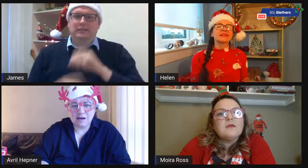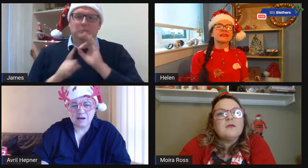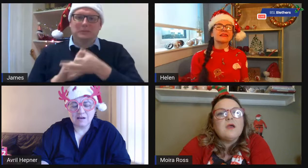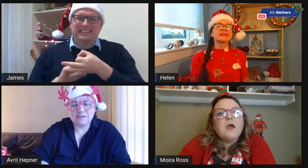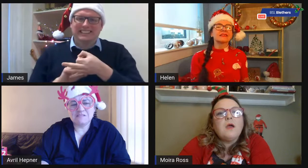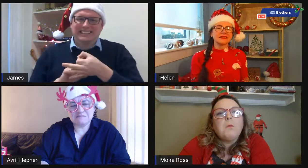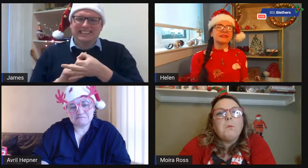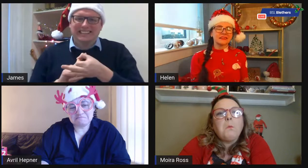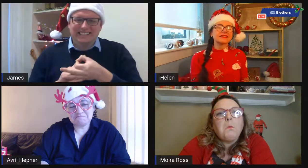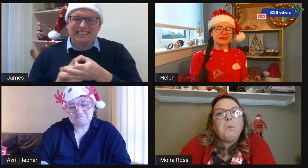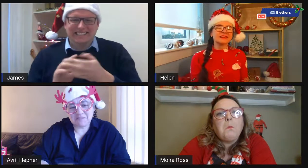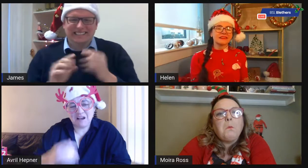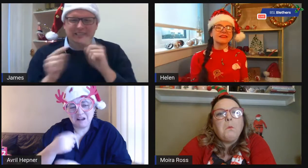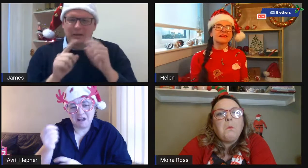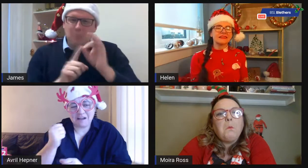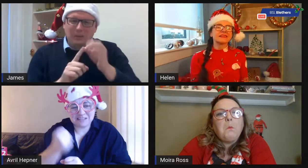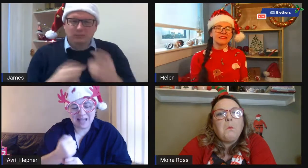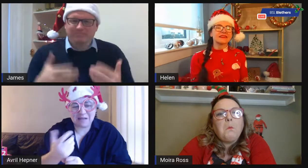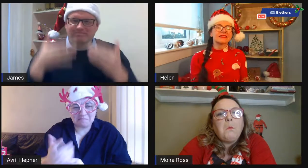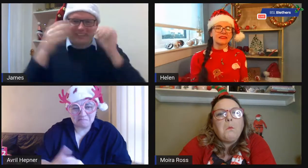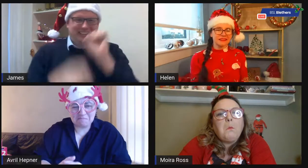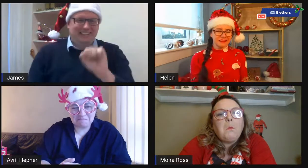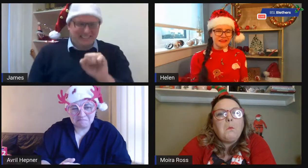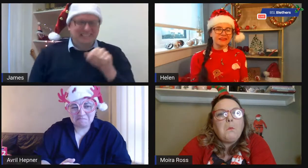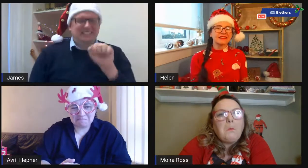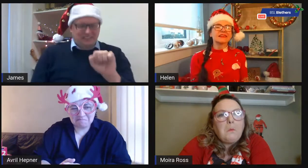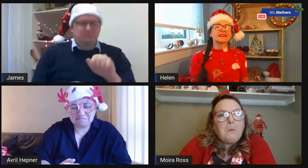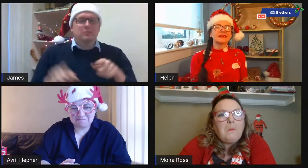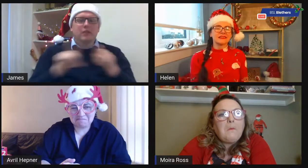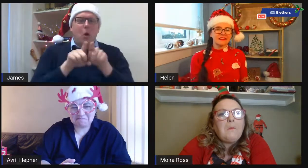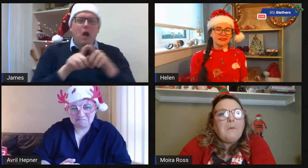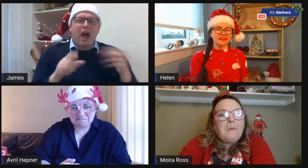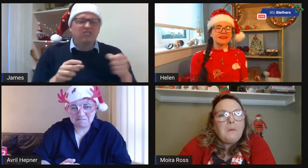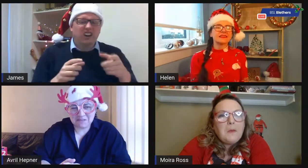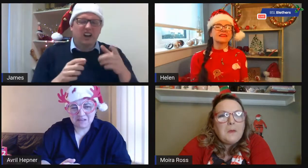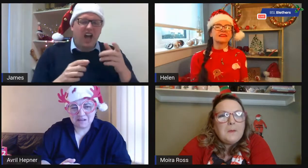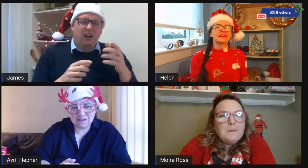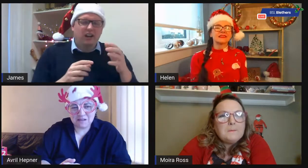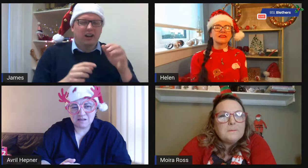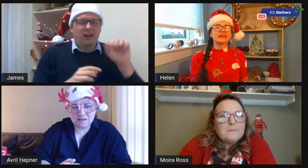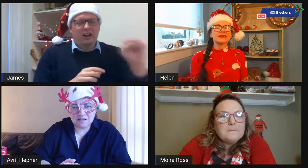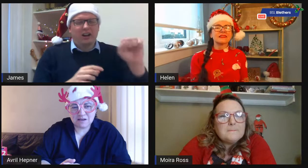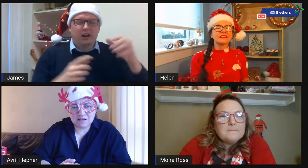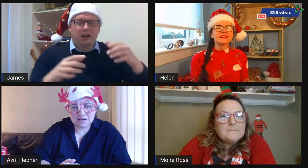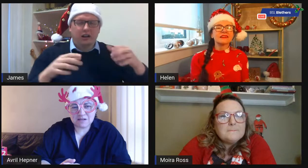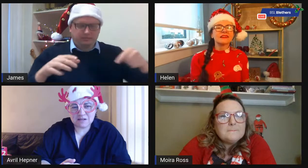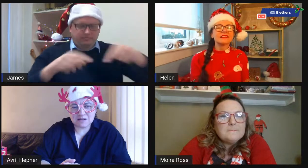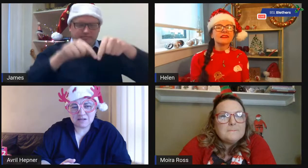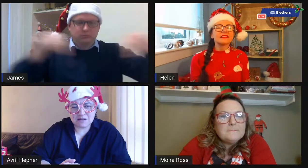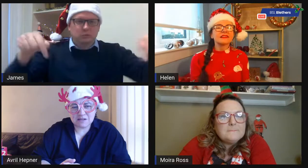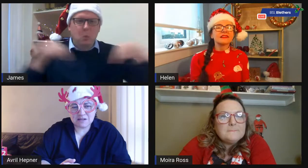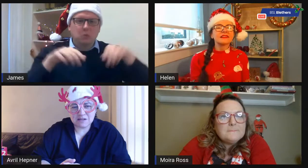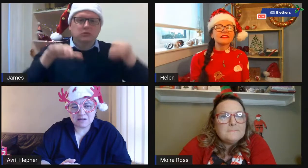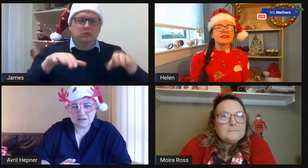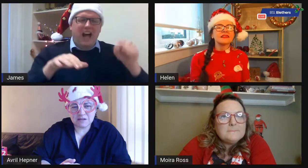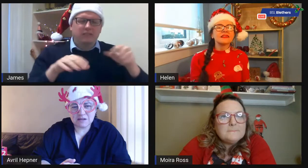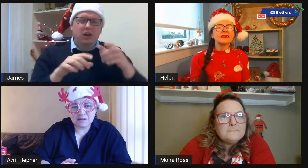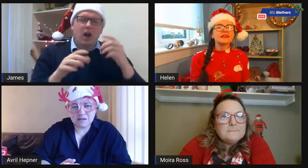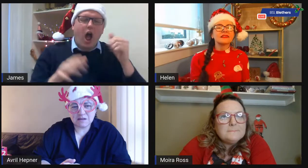So if you lose points if you don't have the Okay. highest cards. It's a family game that we've been playing for years.